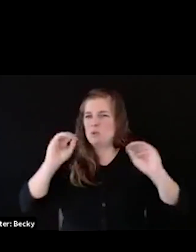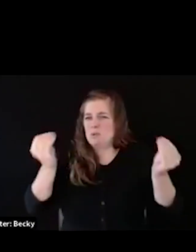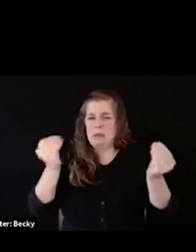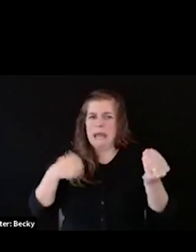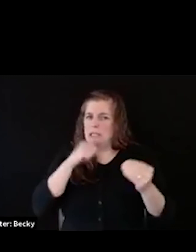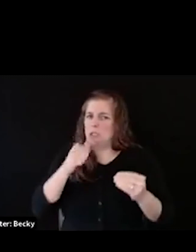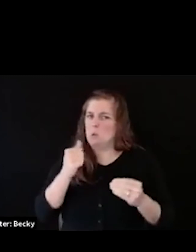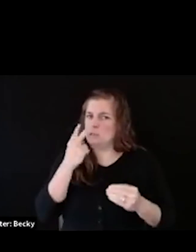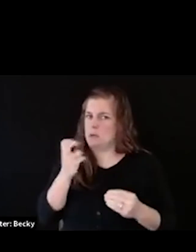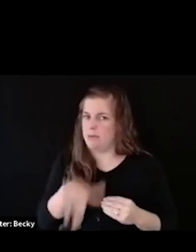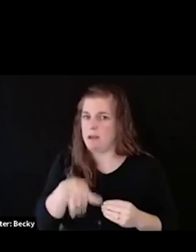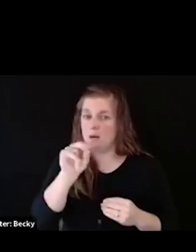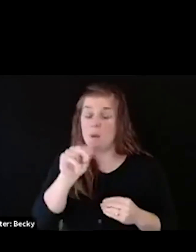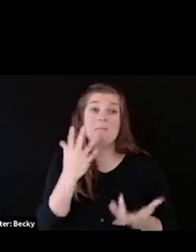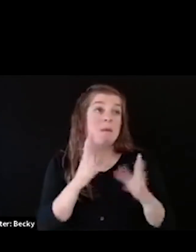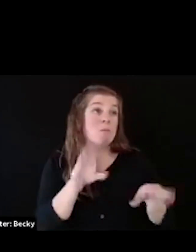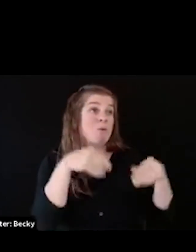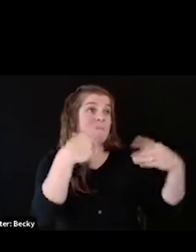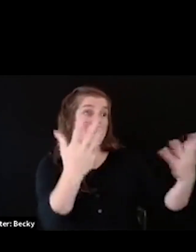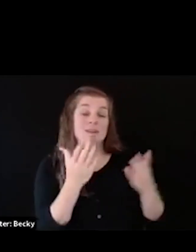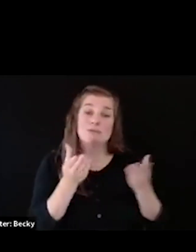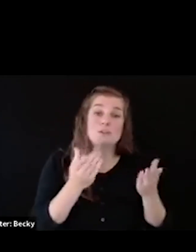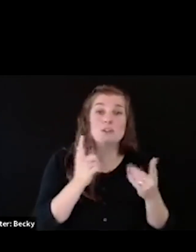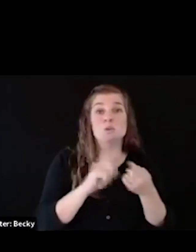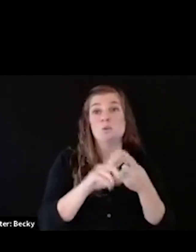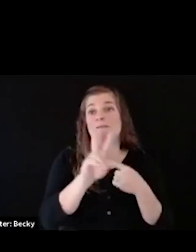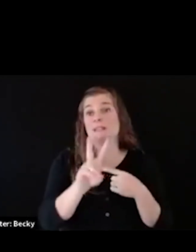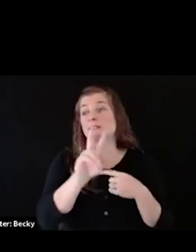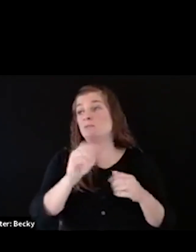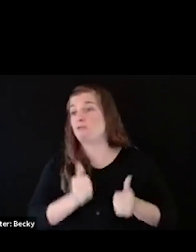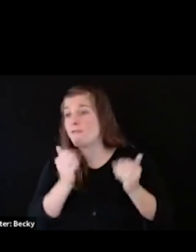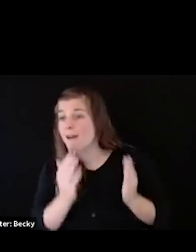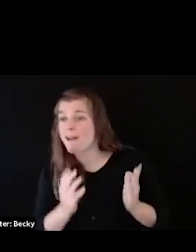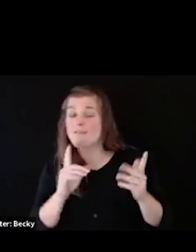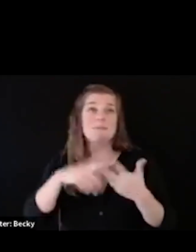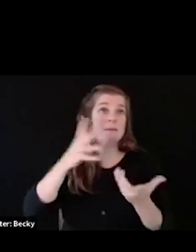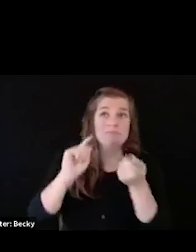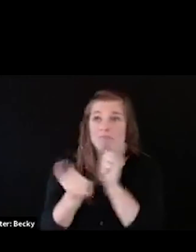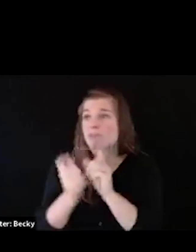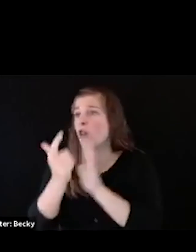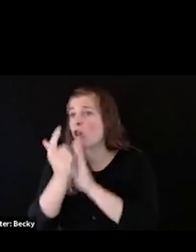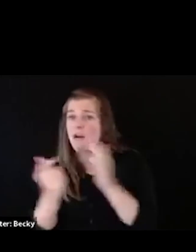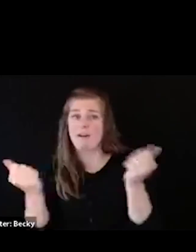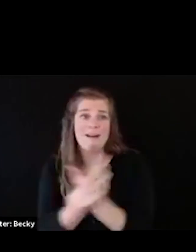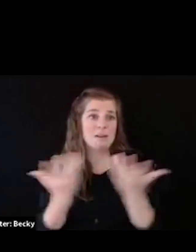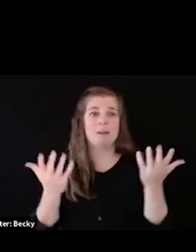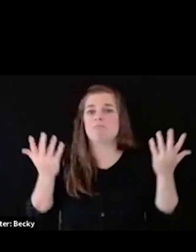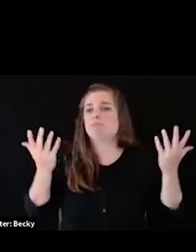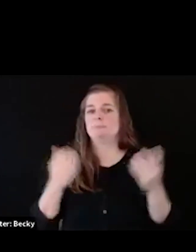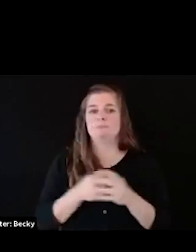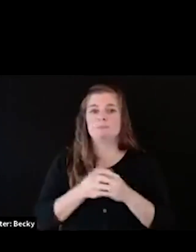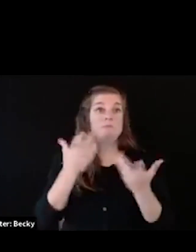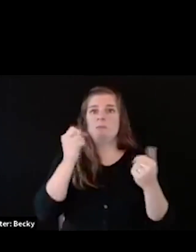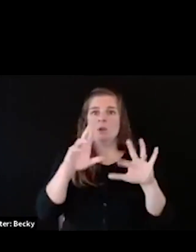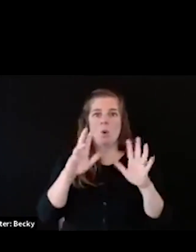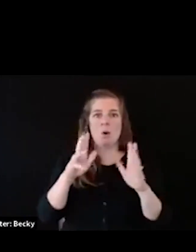it's providing services to victims and survivors, holding offenders accountable, changing laws in that regard, or pushing